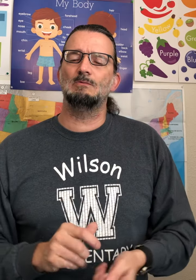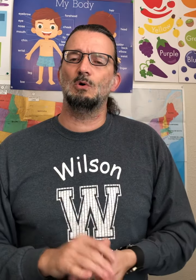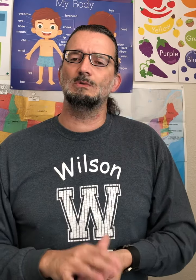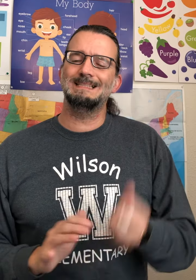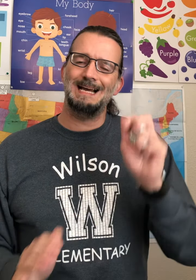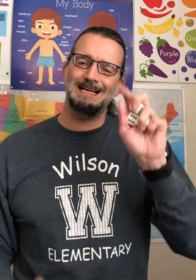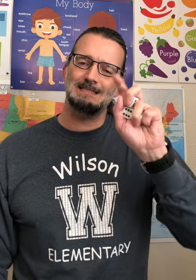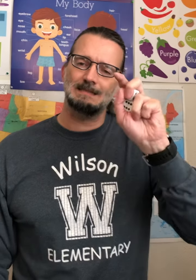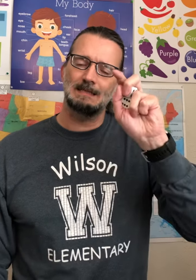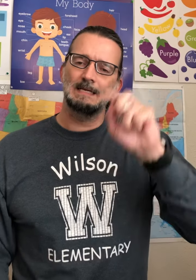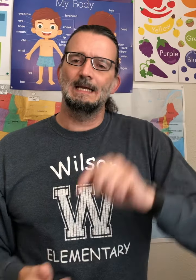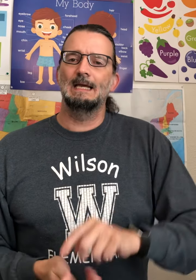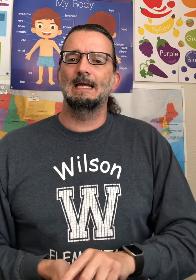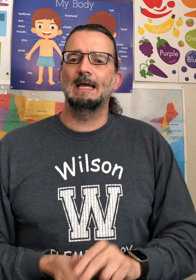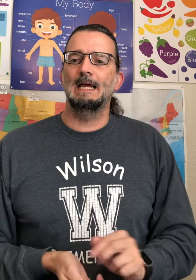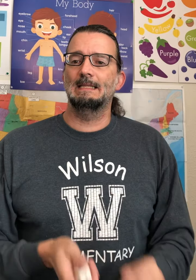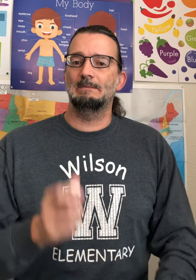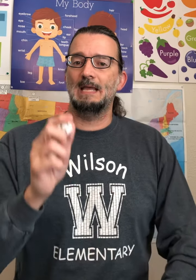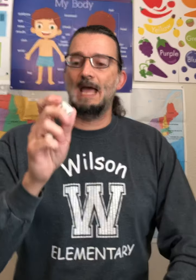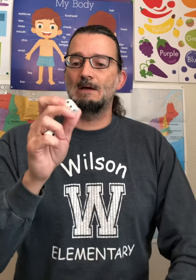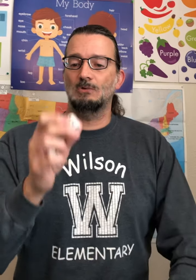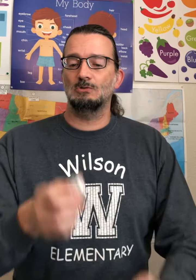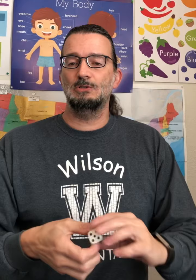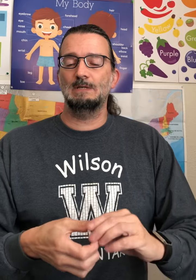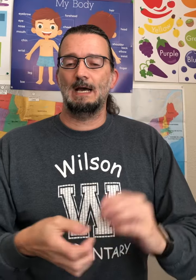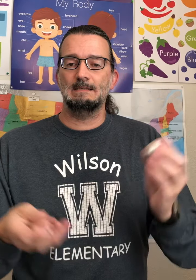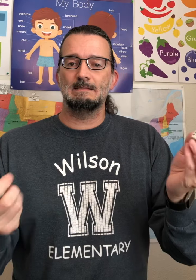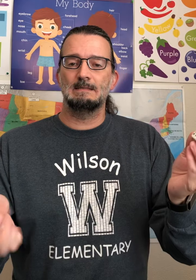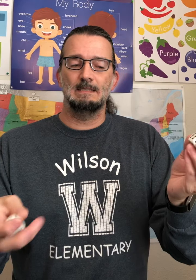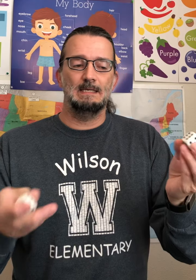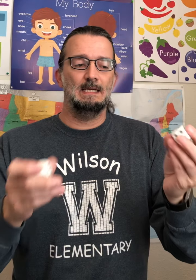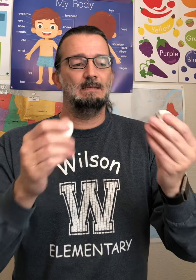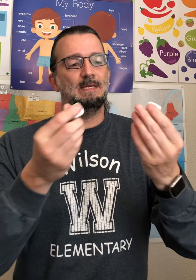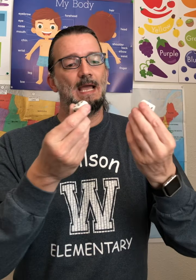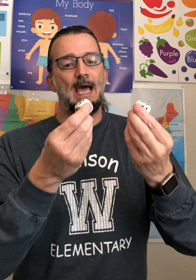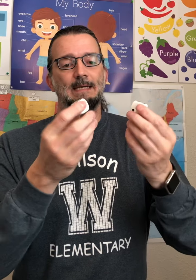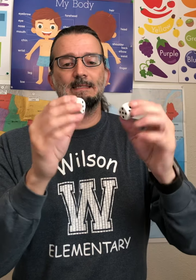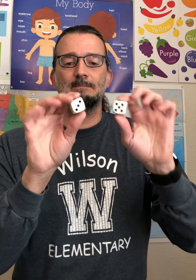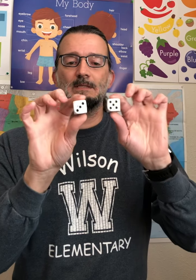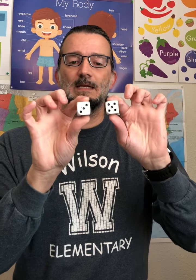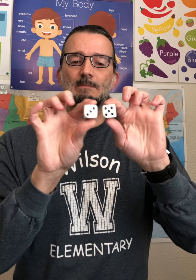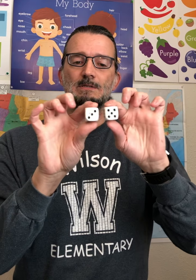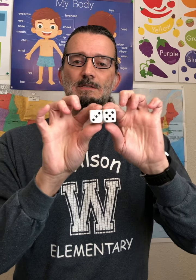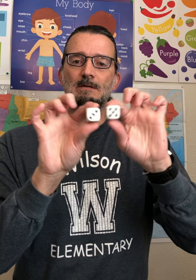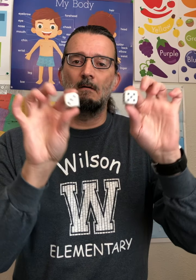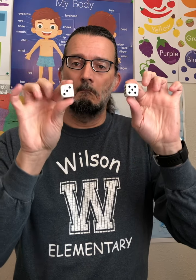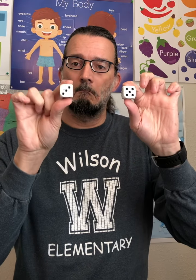rolled the dice? And then we rolled 2 dice. And then we added up the numbers.